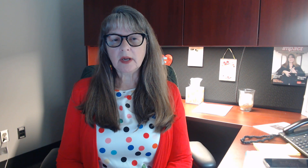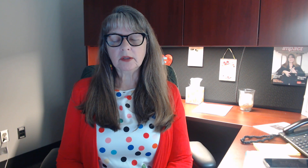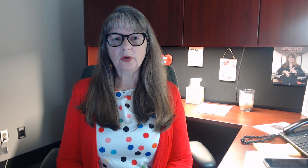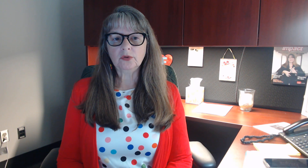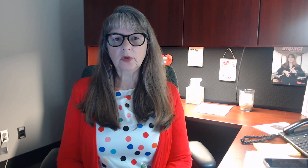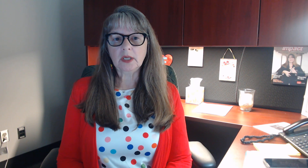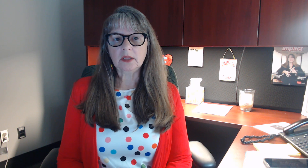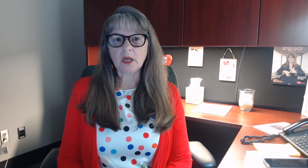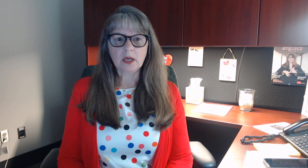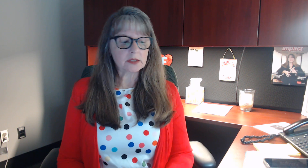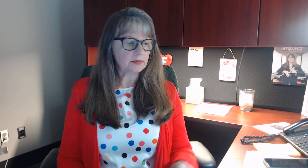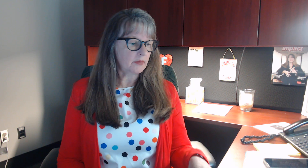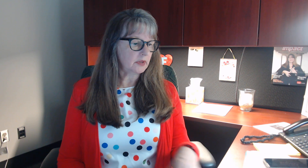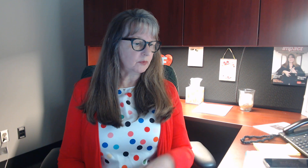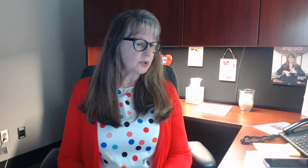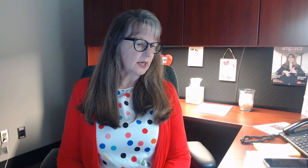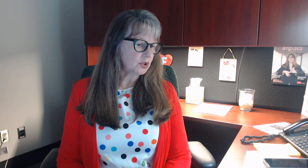know, you can get the concept of it, of which hand shape.